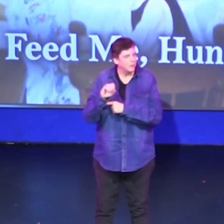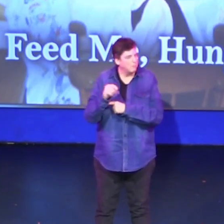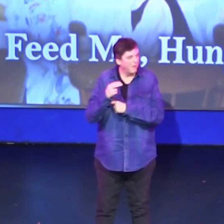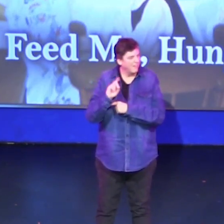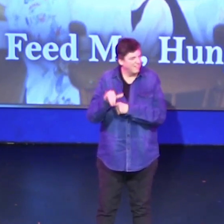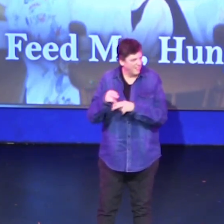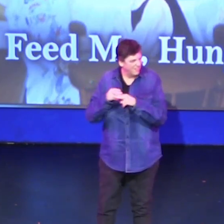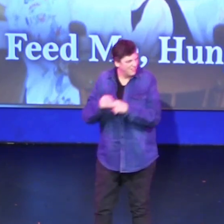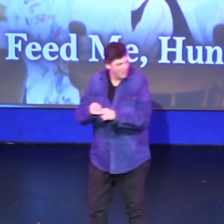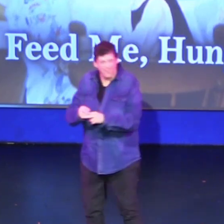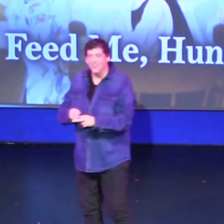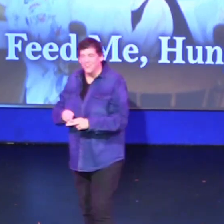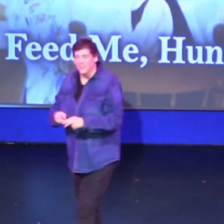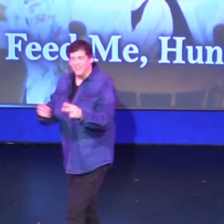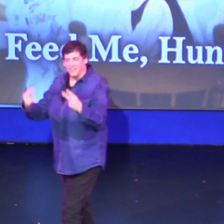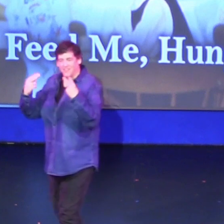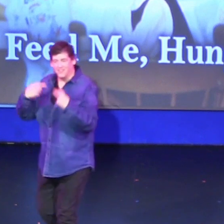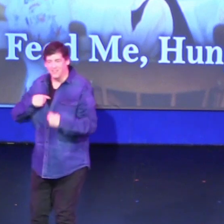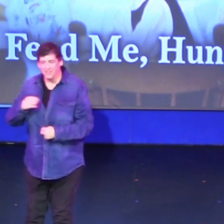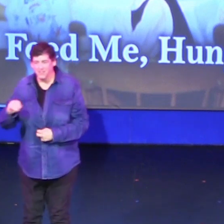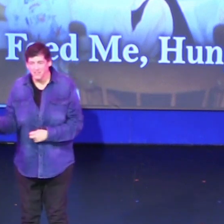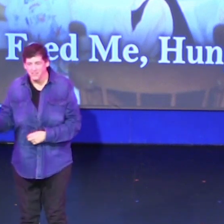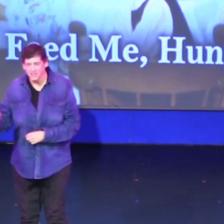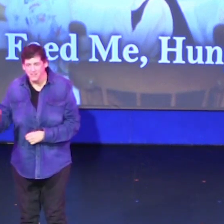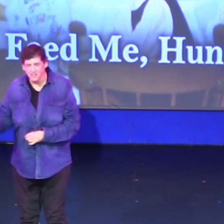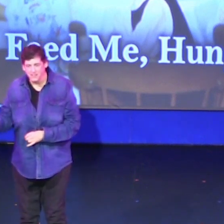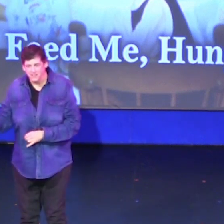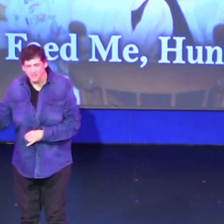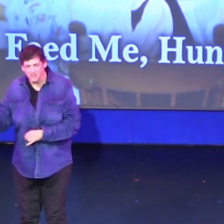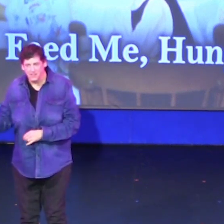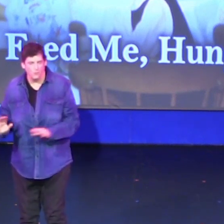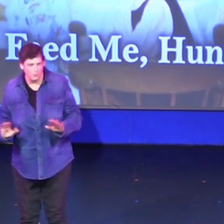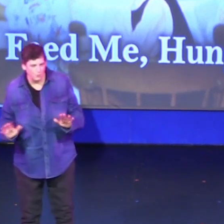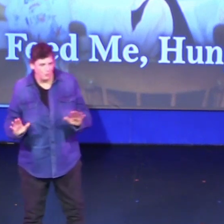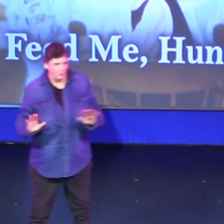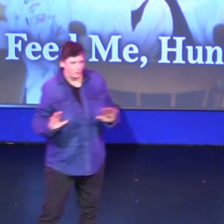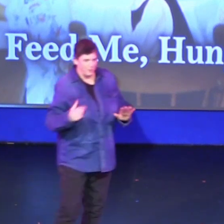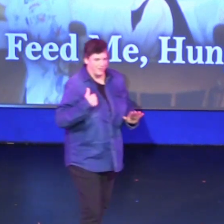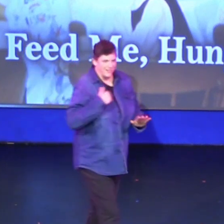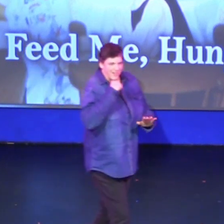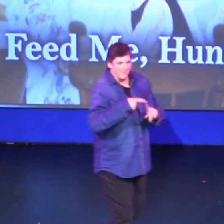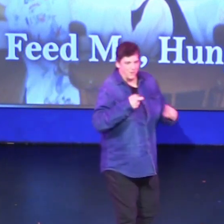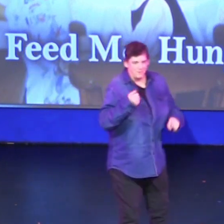was not the way of the world. We used the Rochester method, only fingerspelling, but it wasn't fast